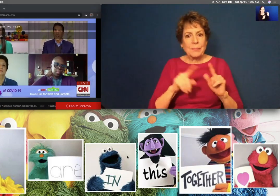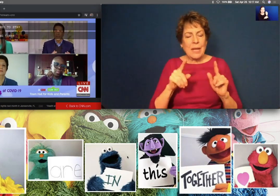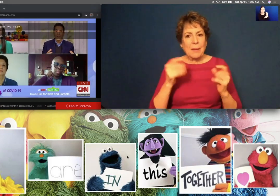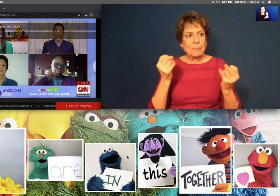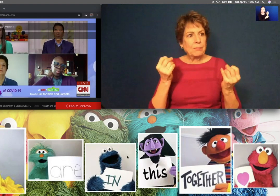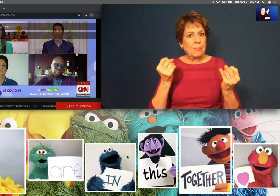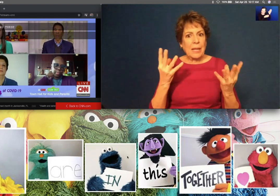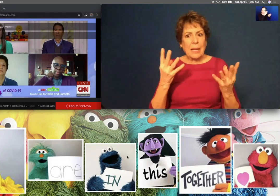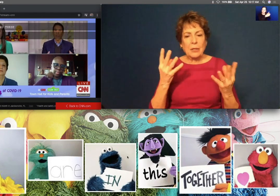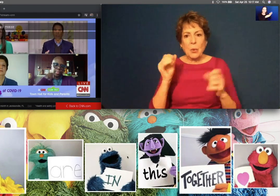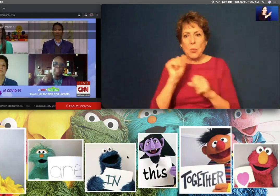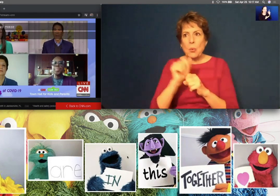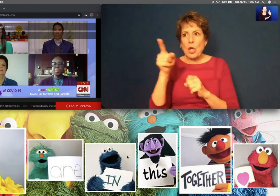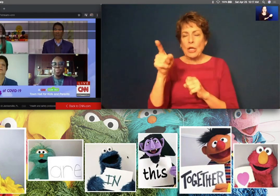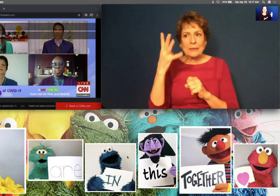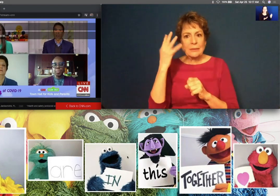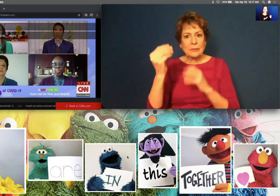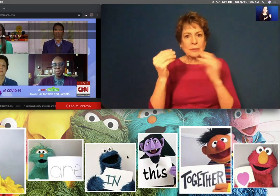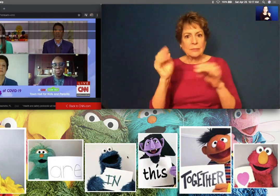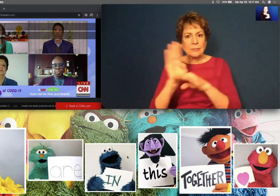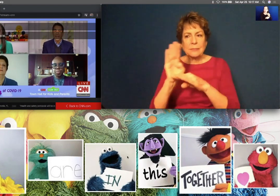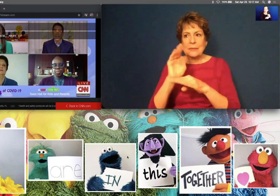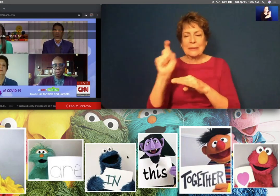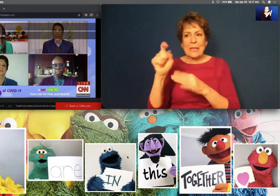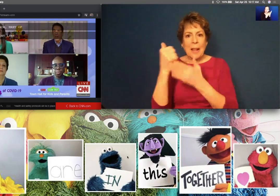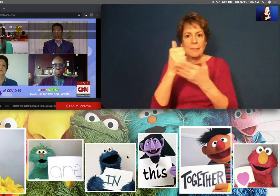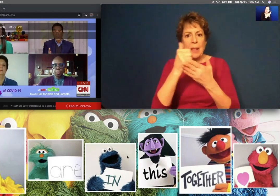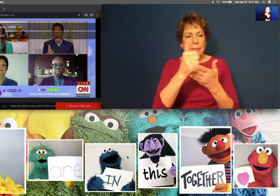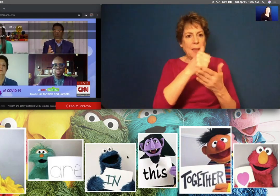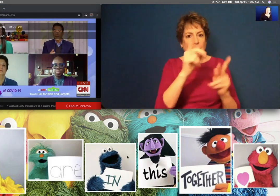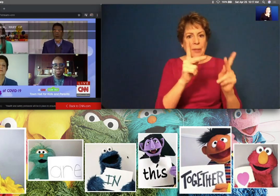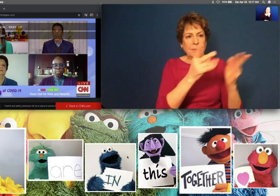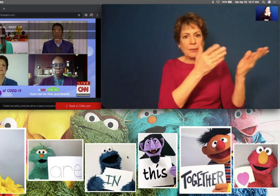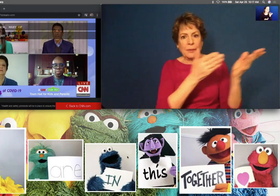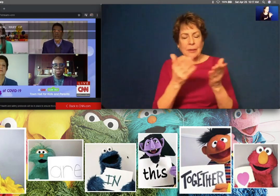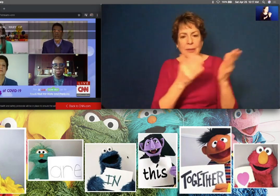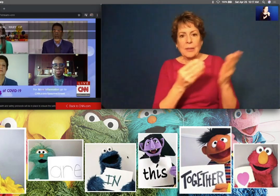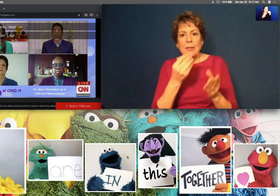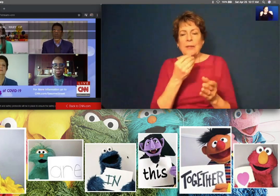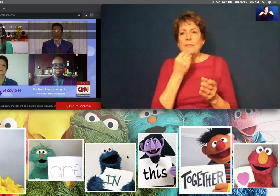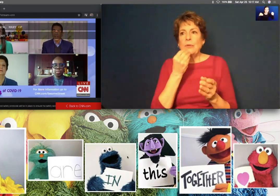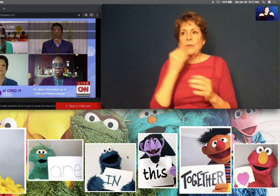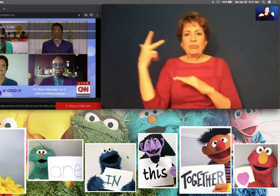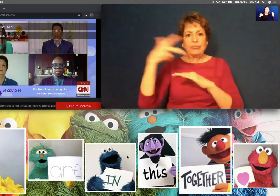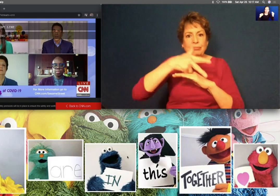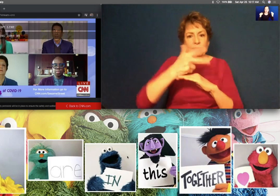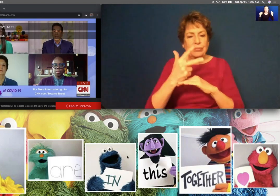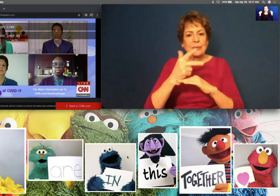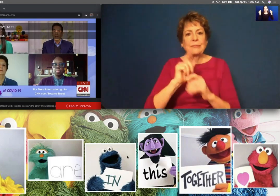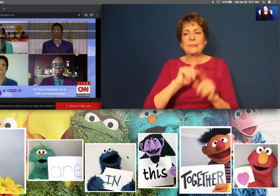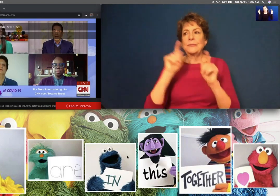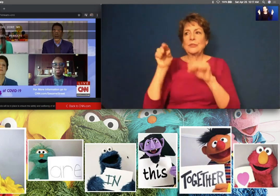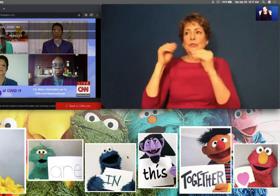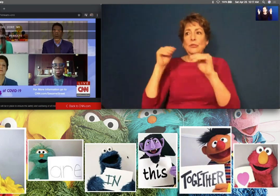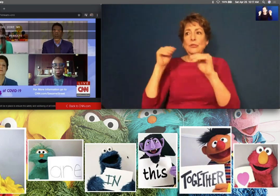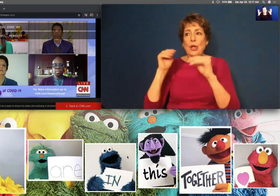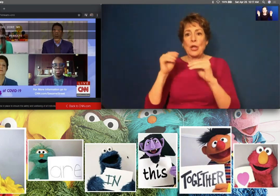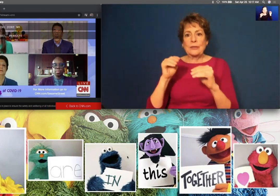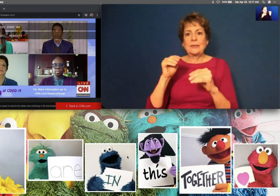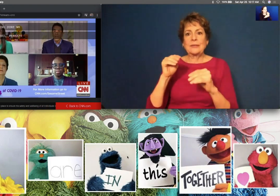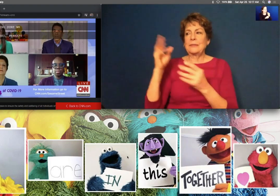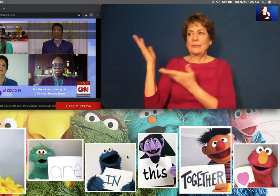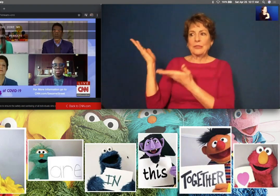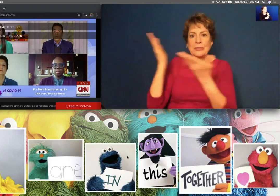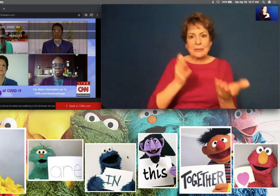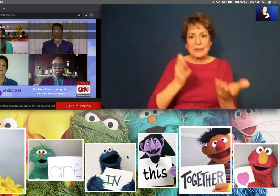delivering food, making sure we have the things that we need, perhaps driving the ambulance that we just heard in the background,